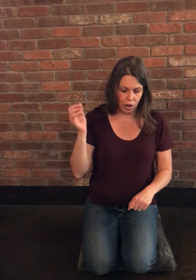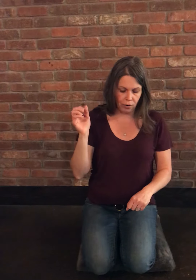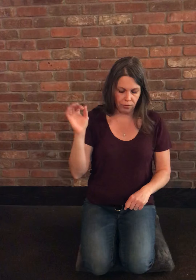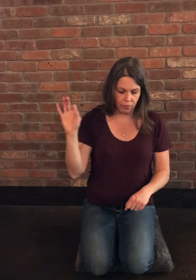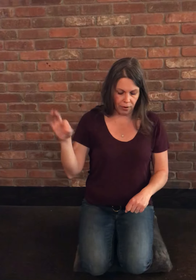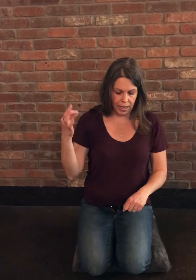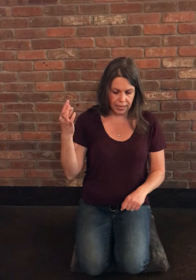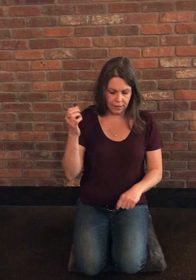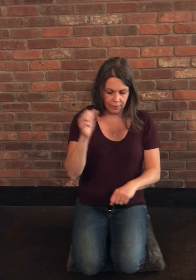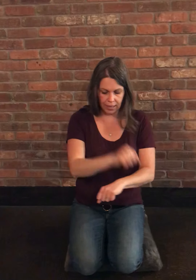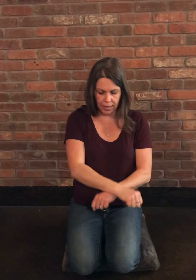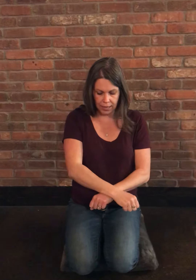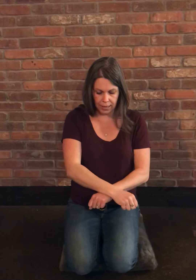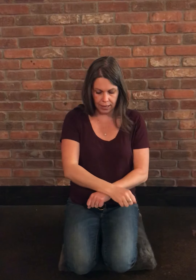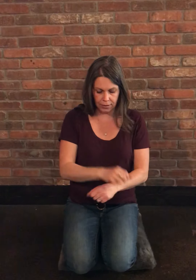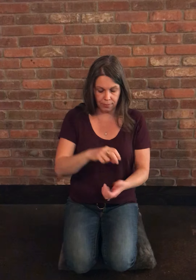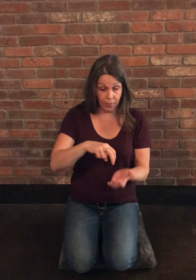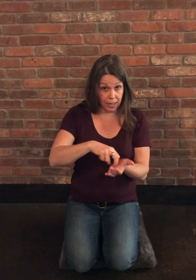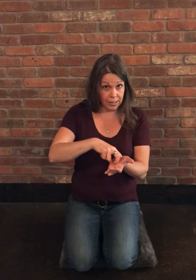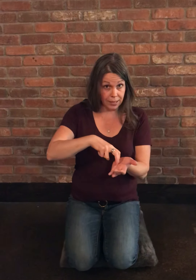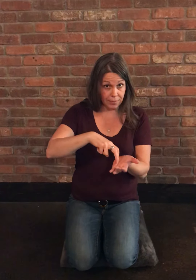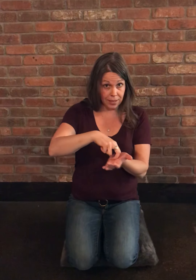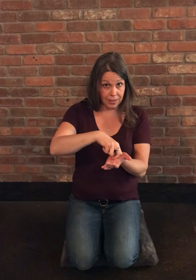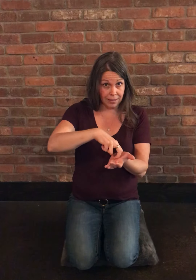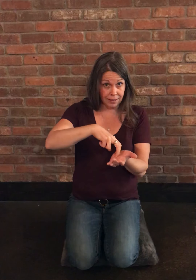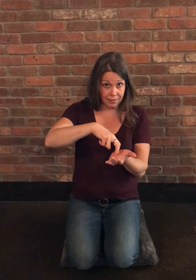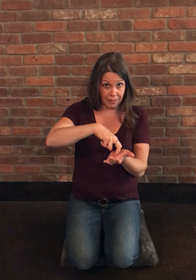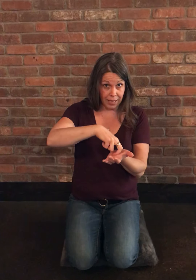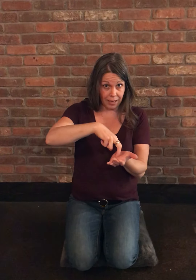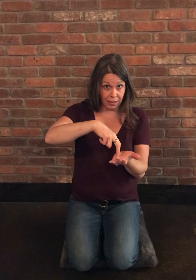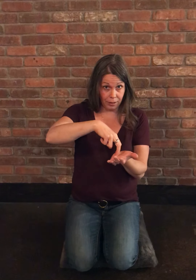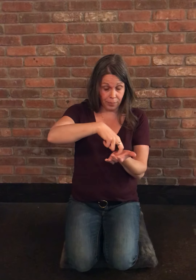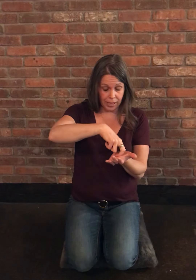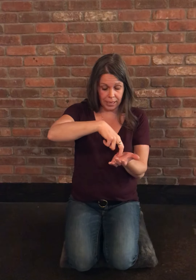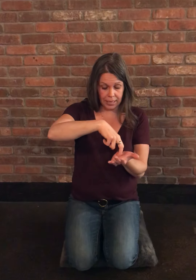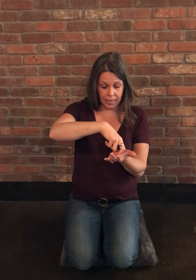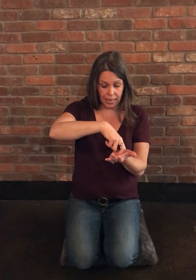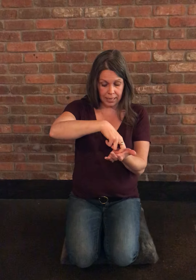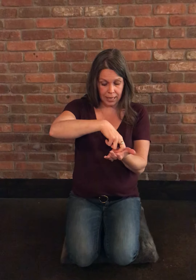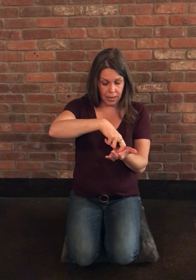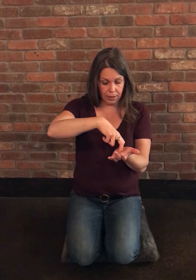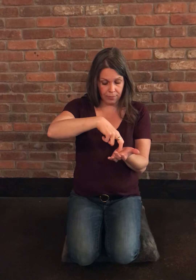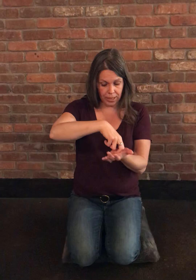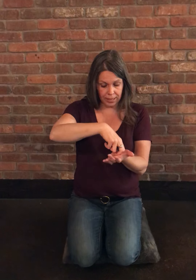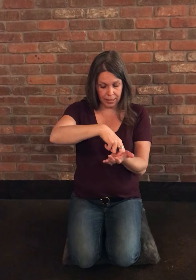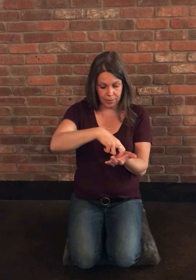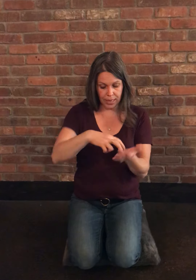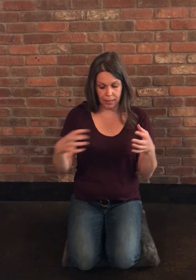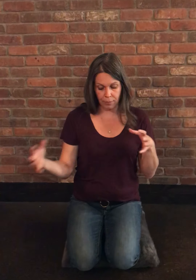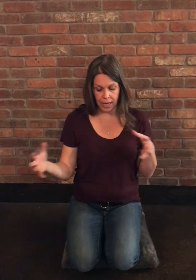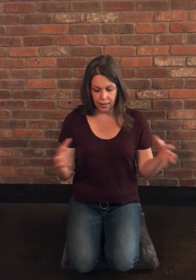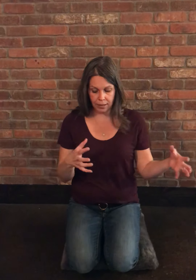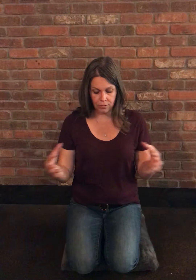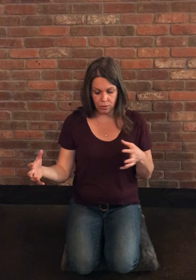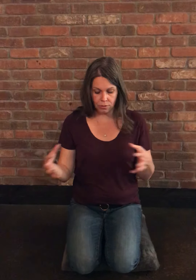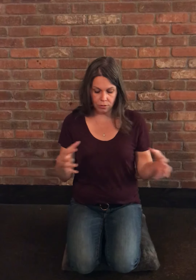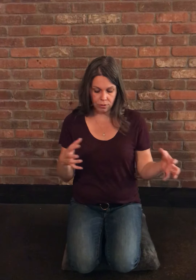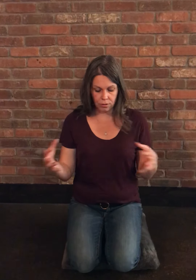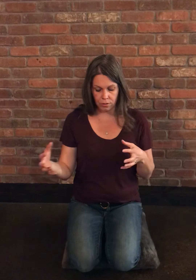Franks defeat the Muslims, right? Our little bendy knees again. Muslims at the Battle of